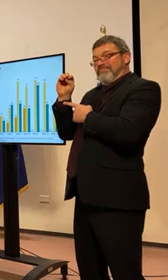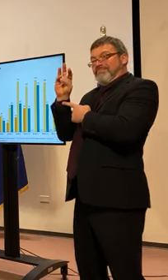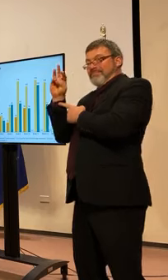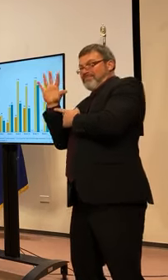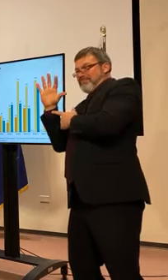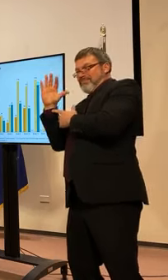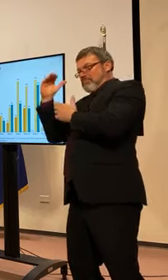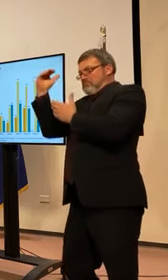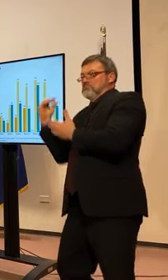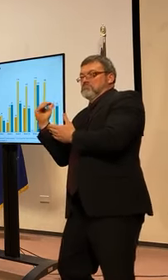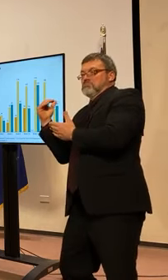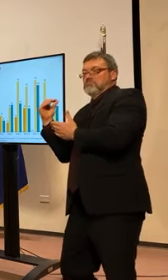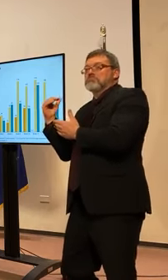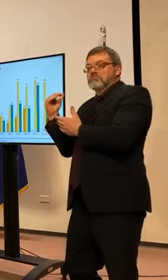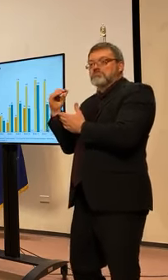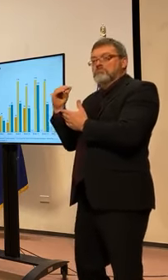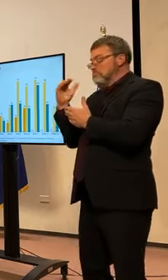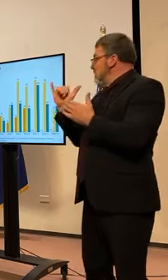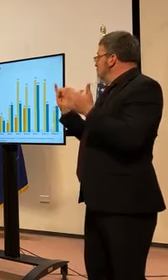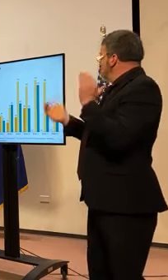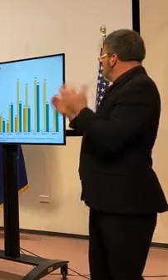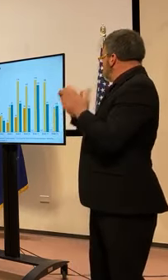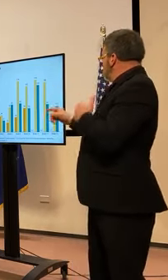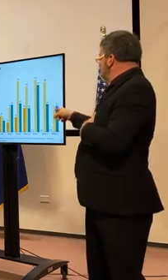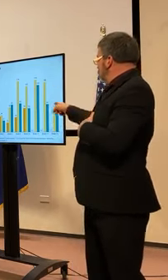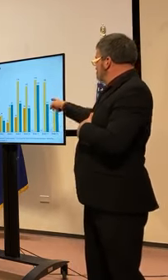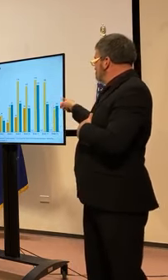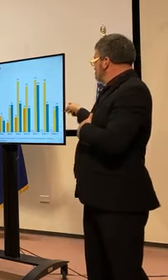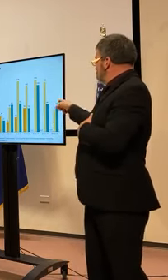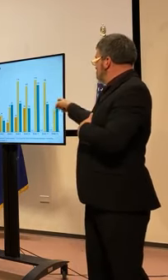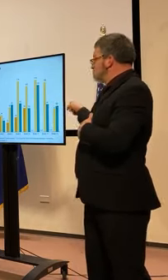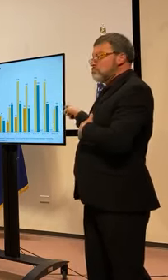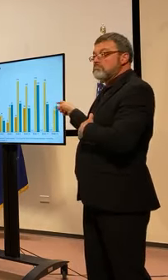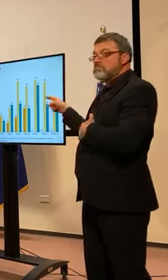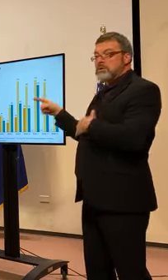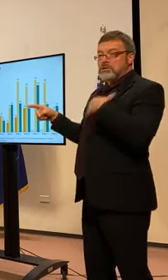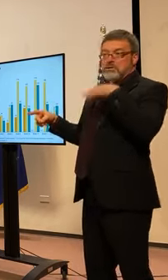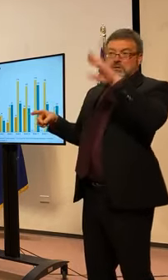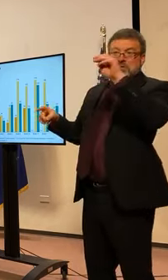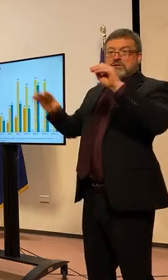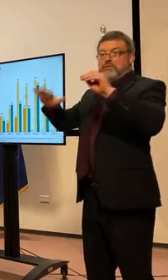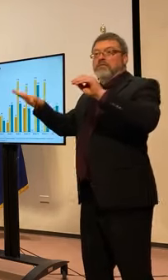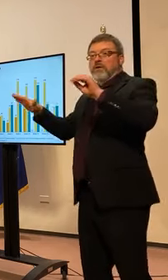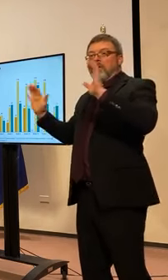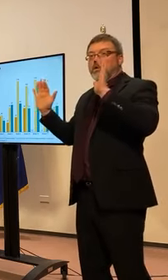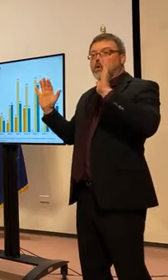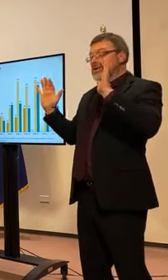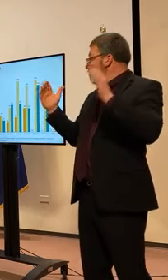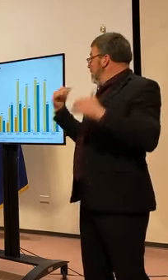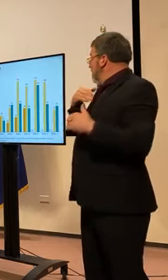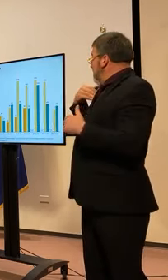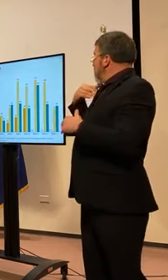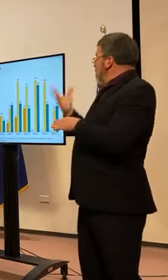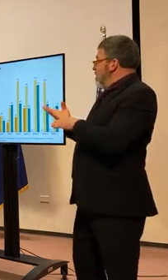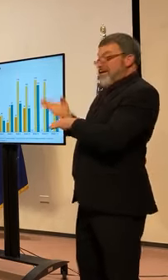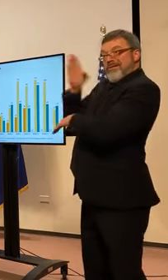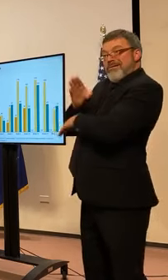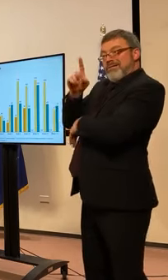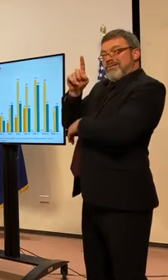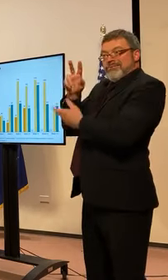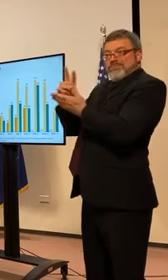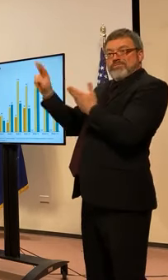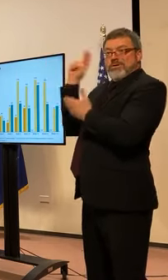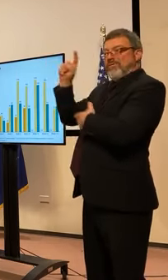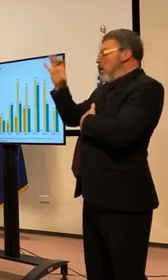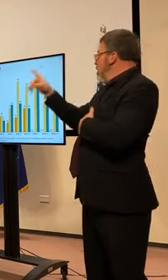after there was a little bit of trouble a couple of weeks ago on campus where we reported over 100 cases. So things pretty stable across the